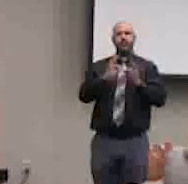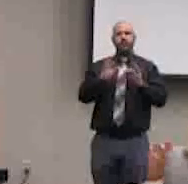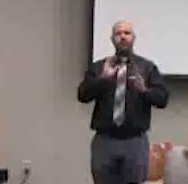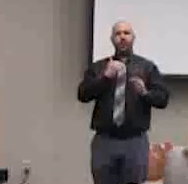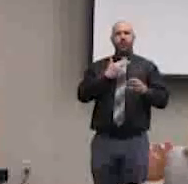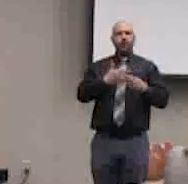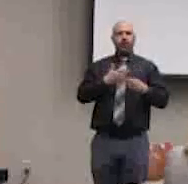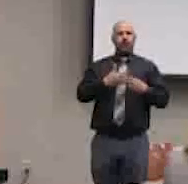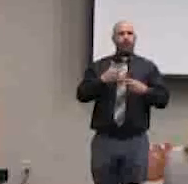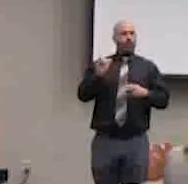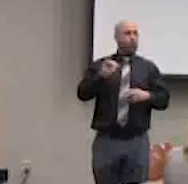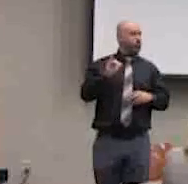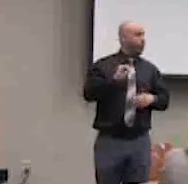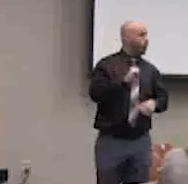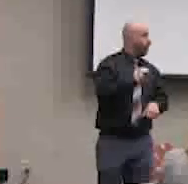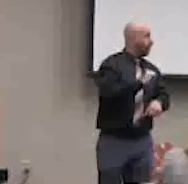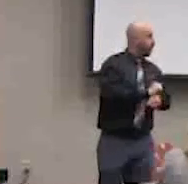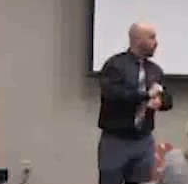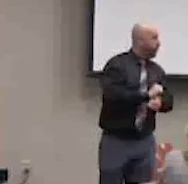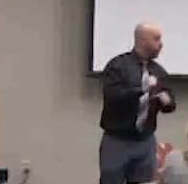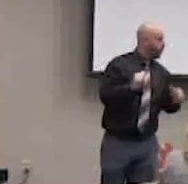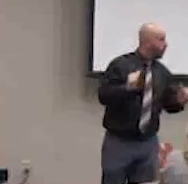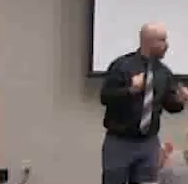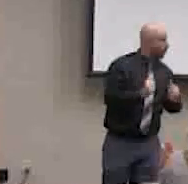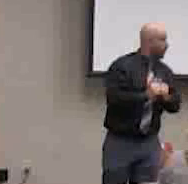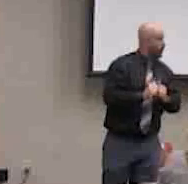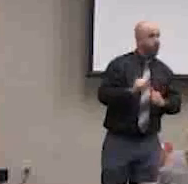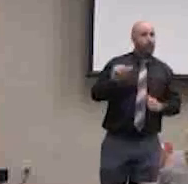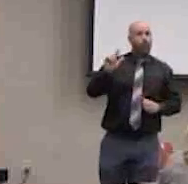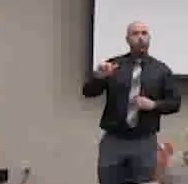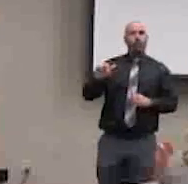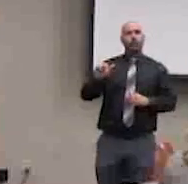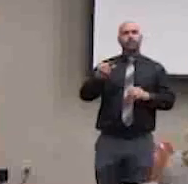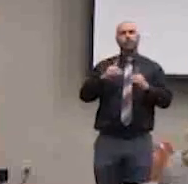Louisiana Department of Education for about a year now.